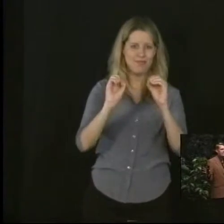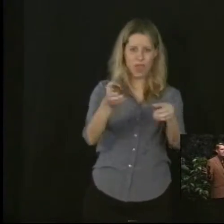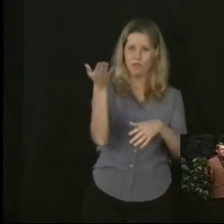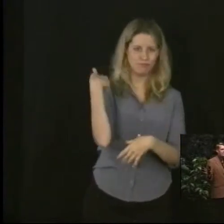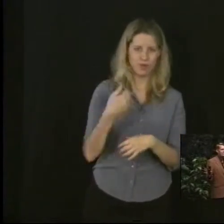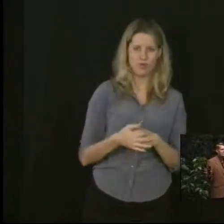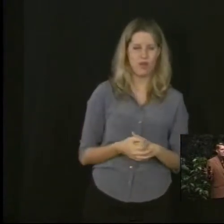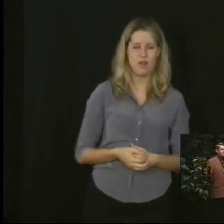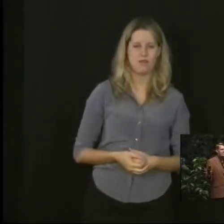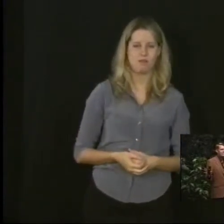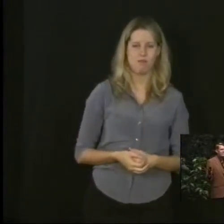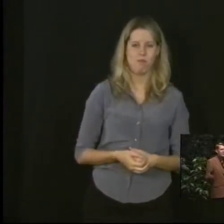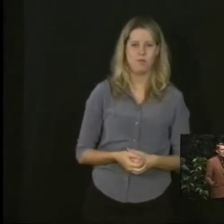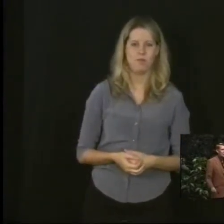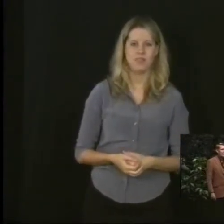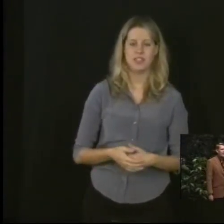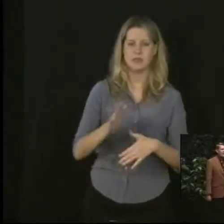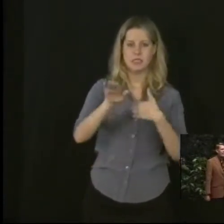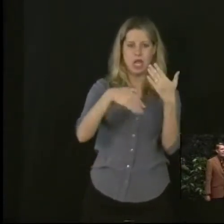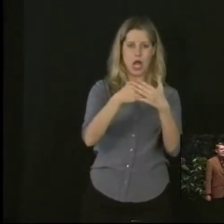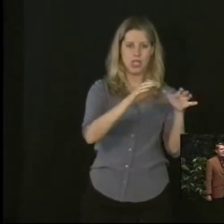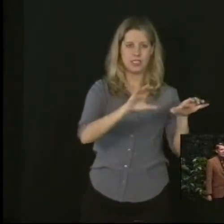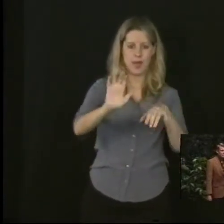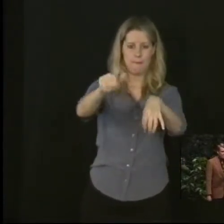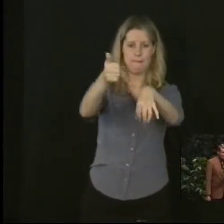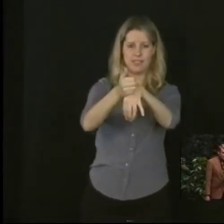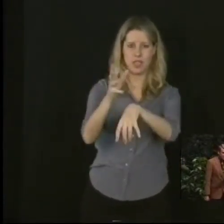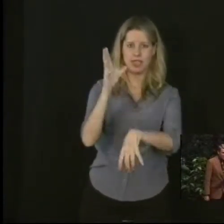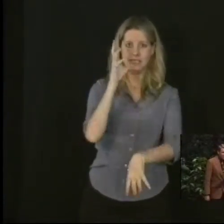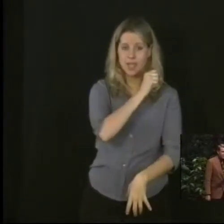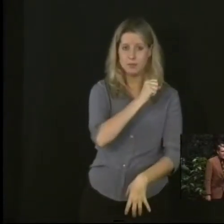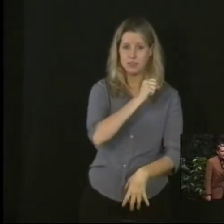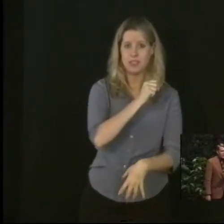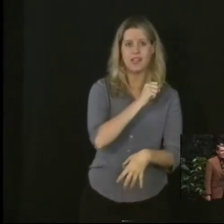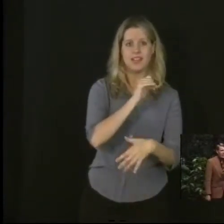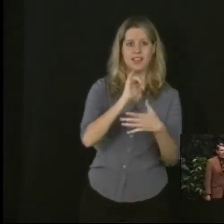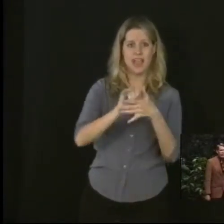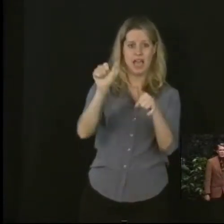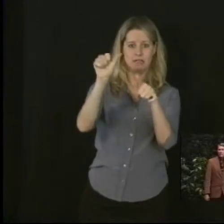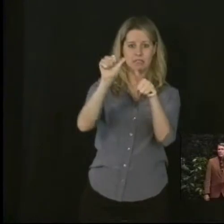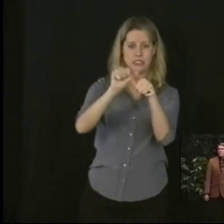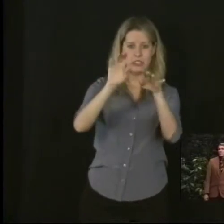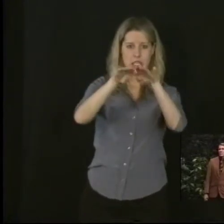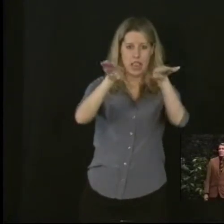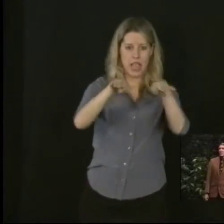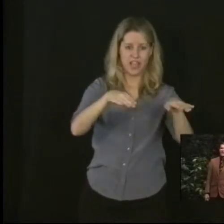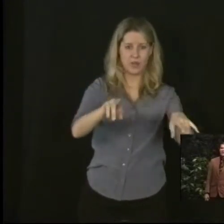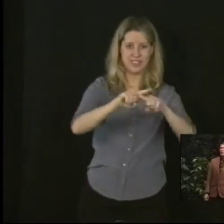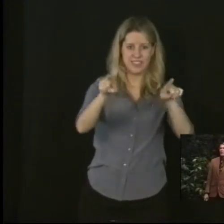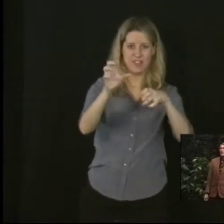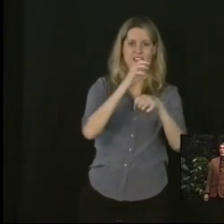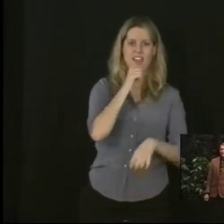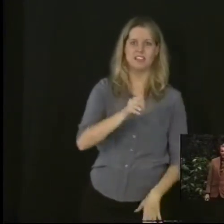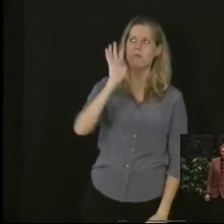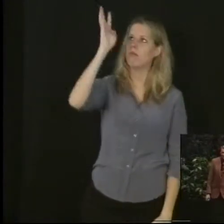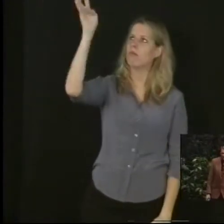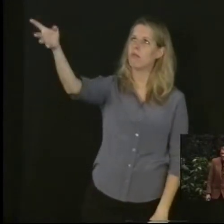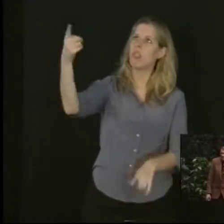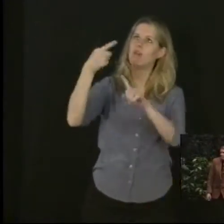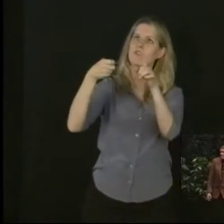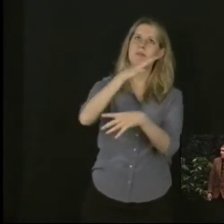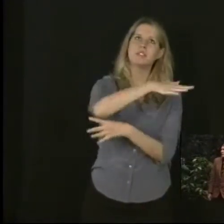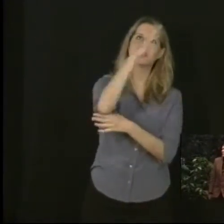existed. This was all done based on the assumption that each layer is a different age. They made up the whole thing out of the clear